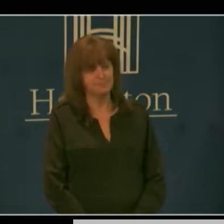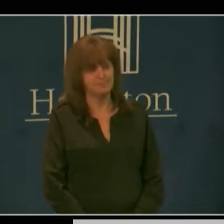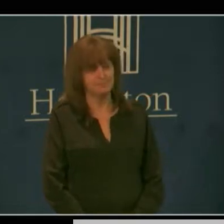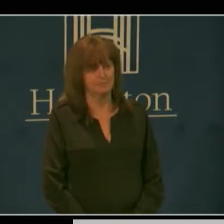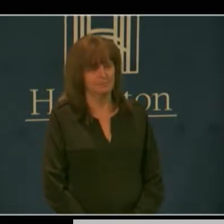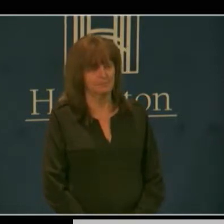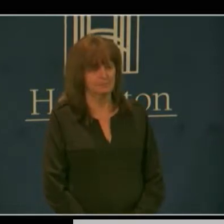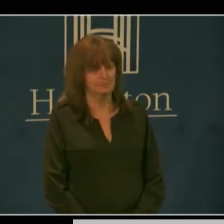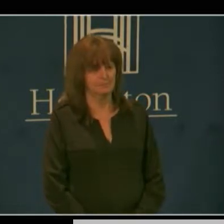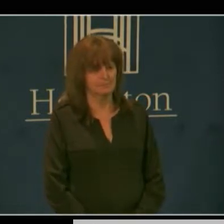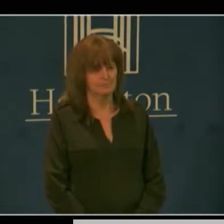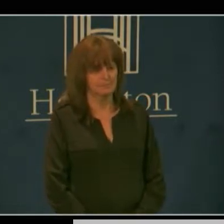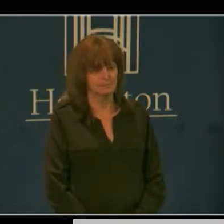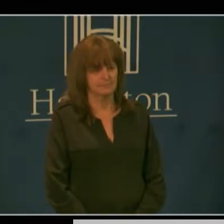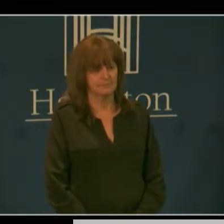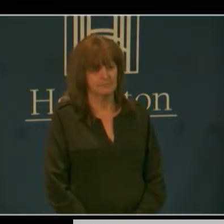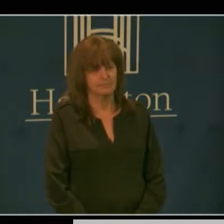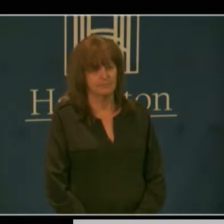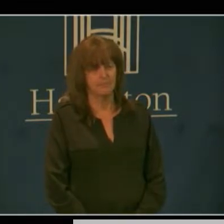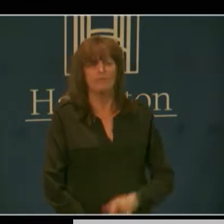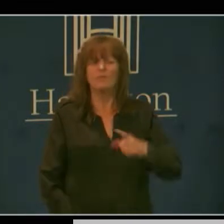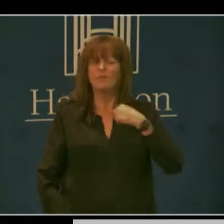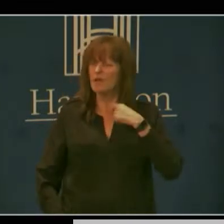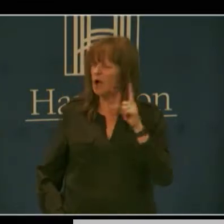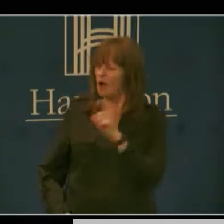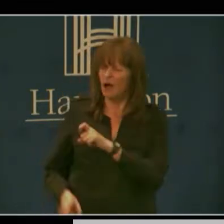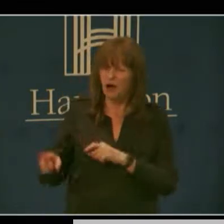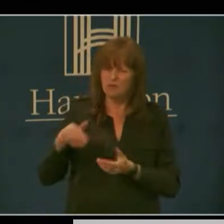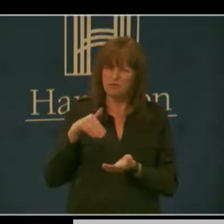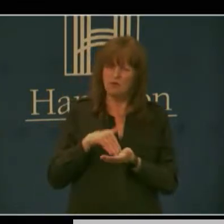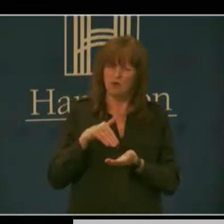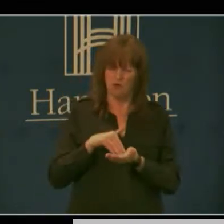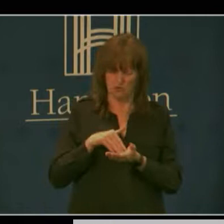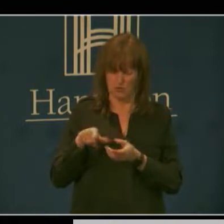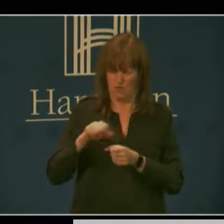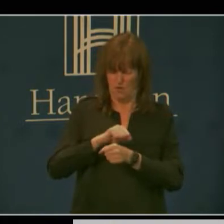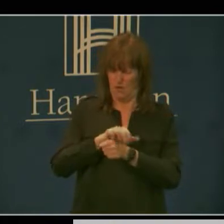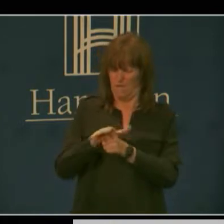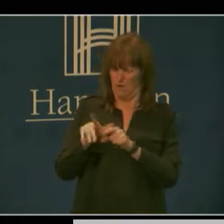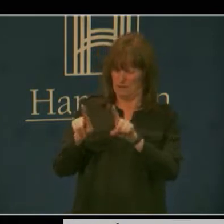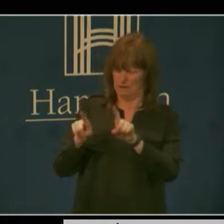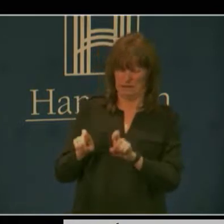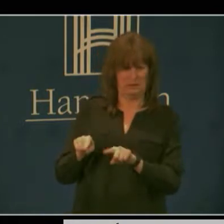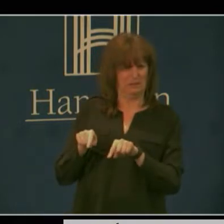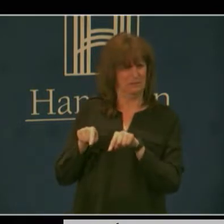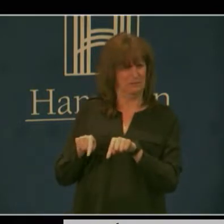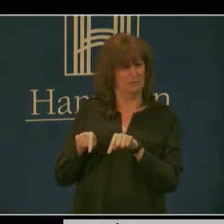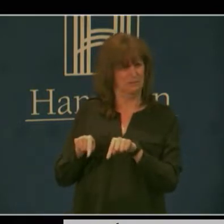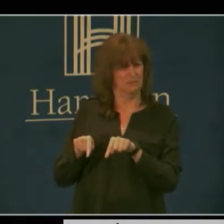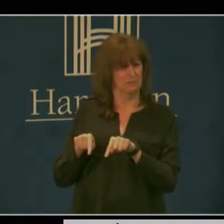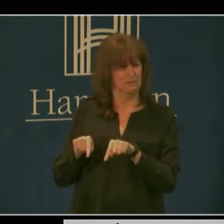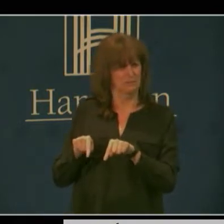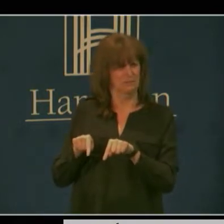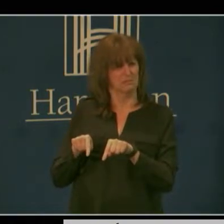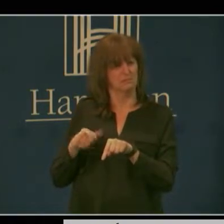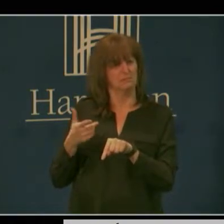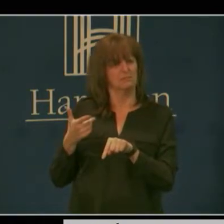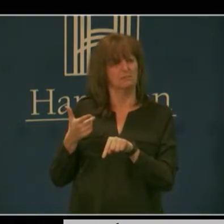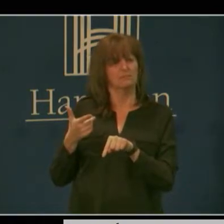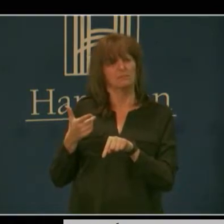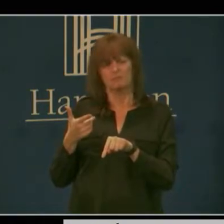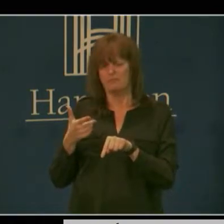and the timeline for how long it takes to get the results back? Sure, Mike. I can definitely talk about